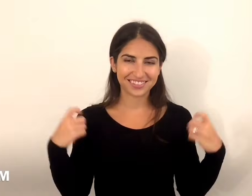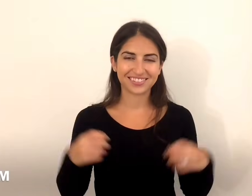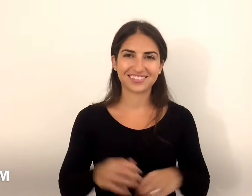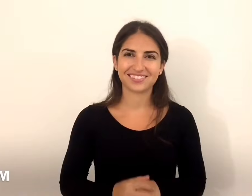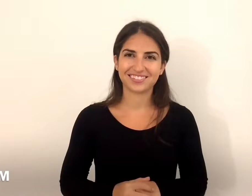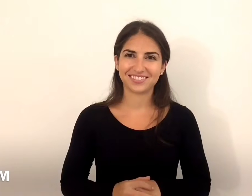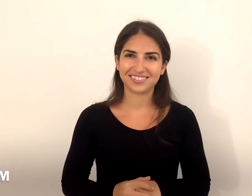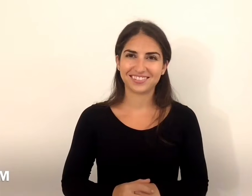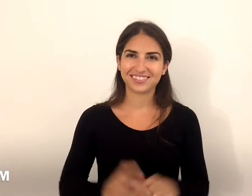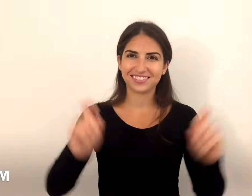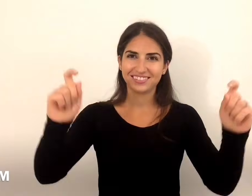Gym.